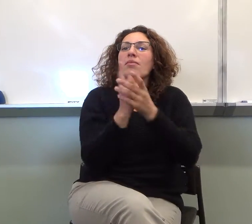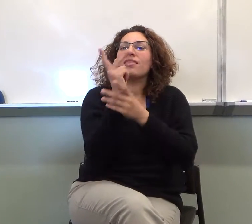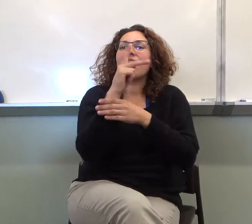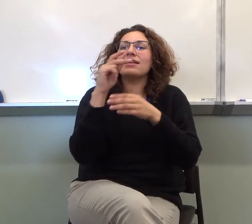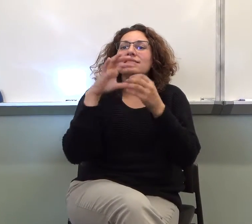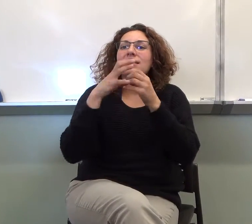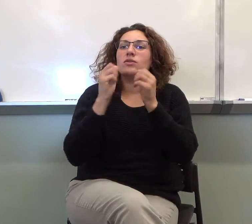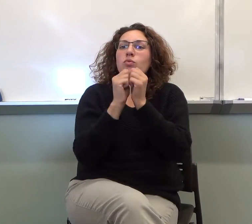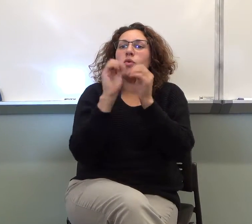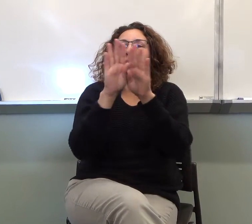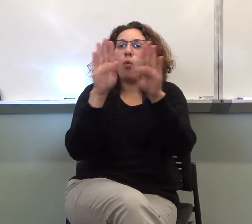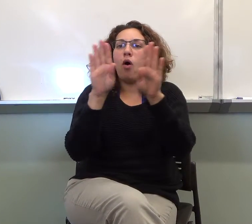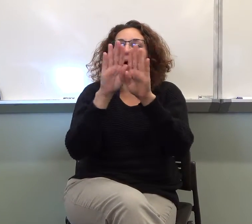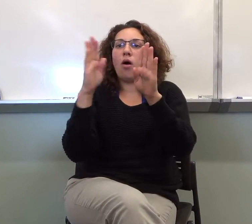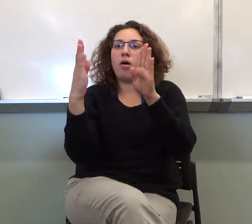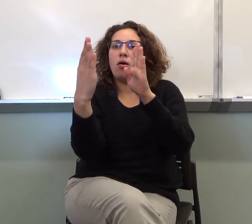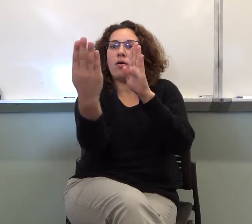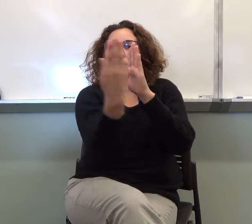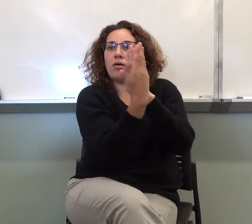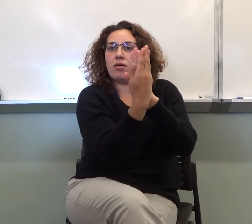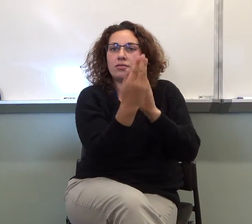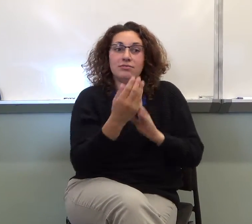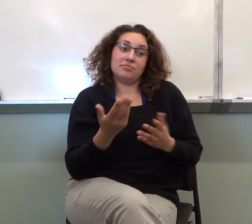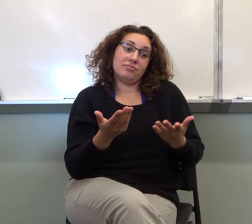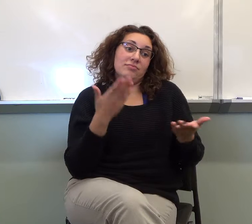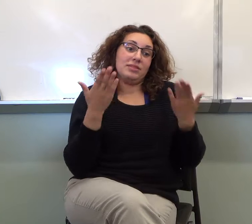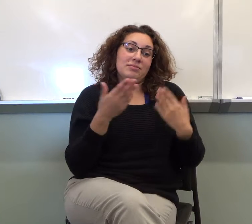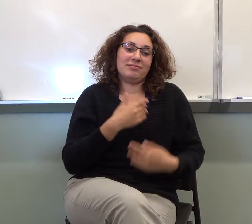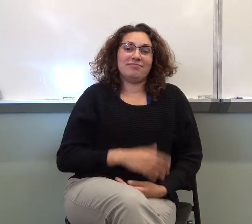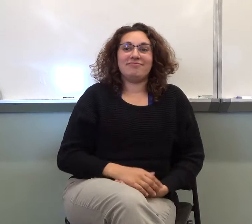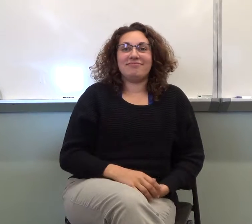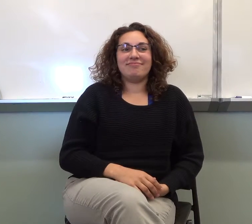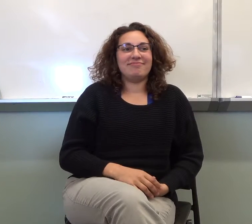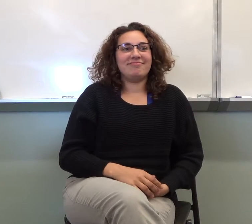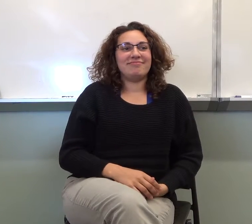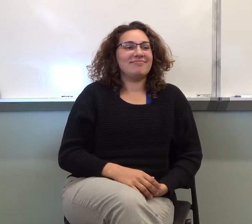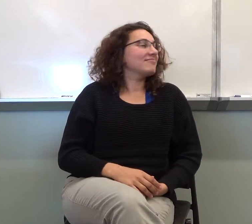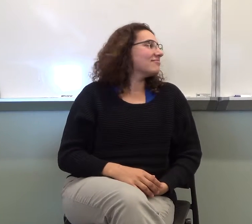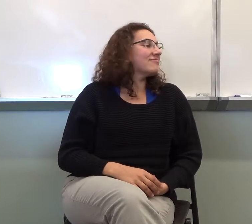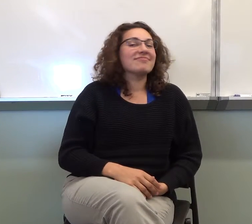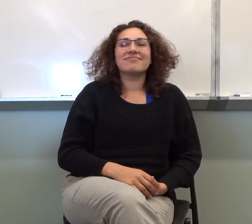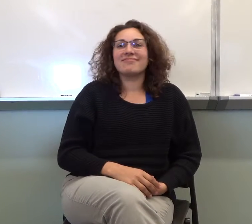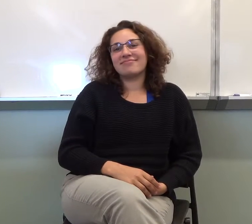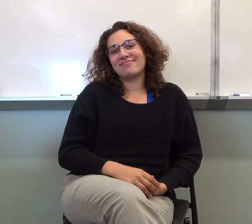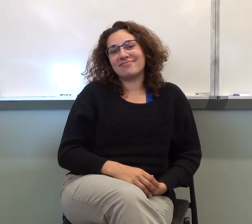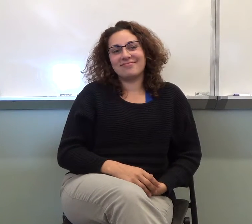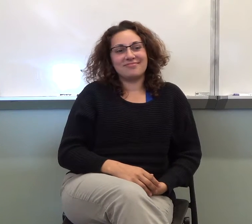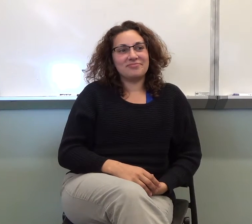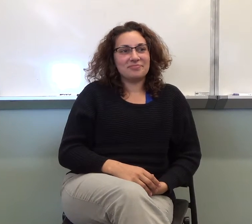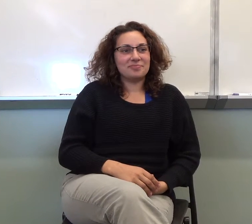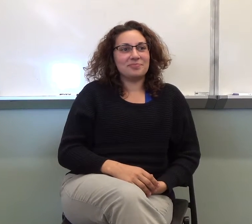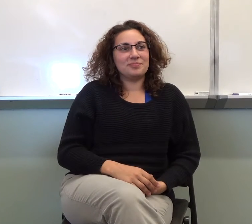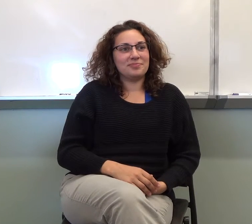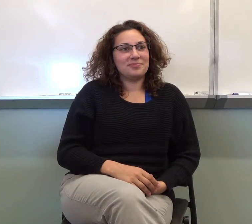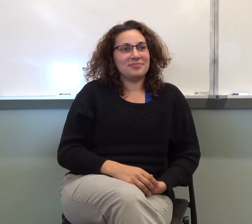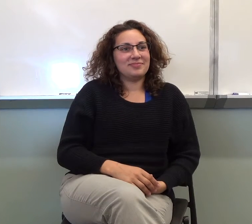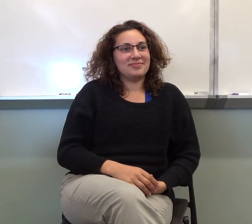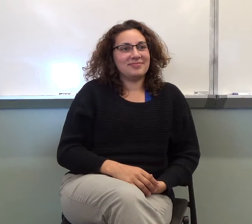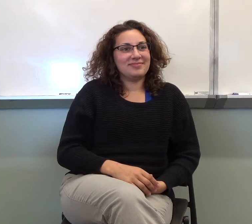Is everyone here algebra? What's that? Rufino? When's our final? What day